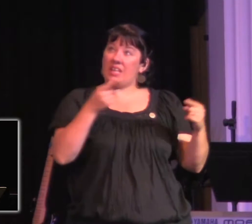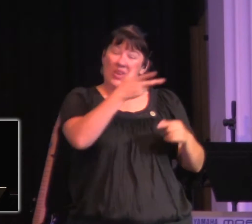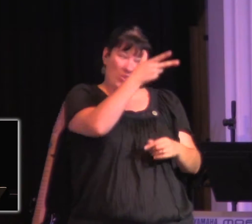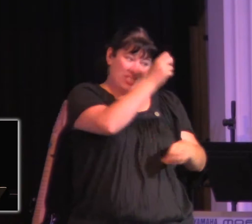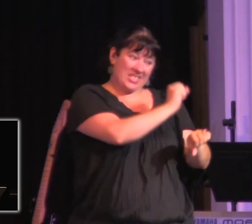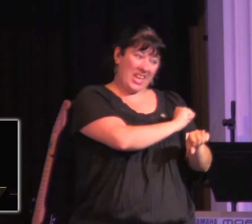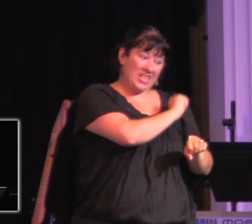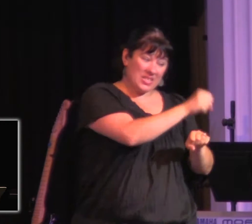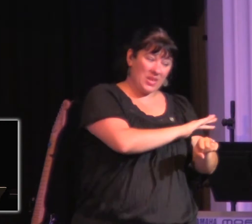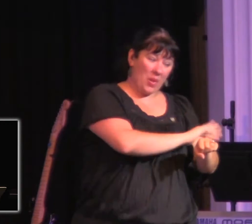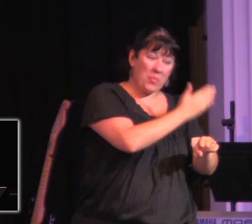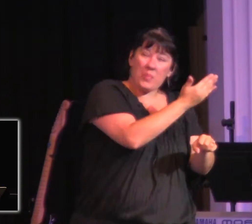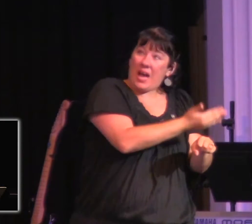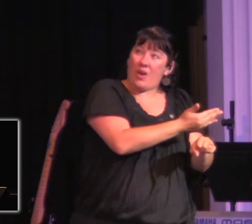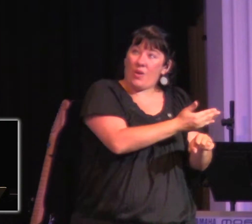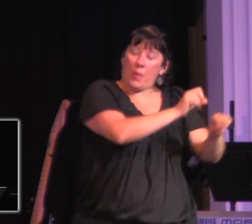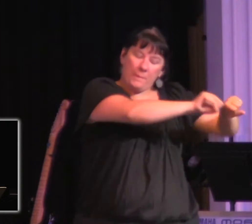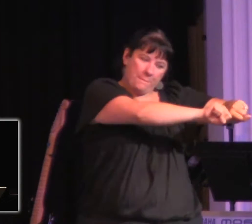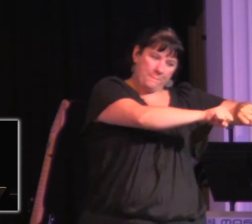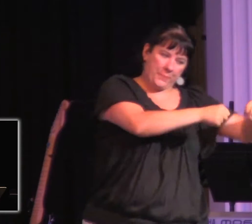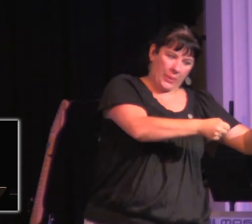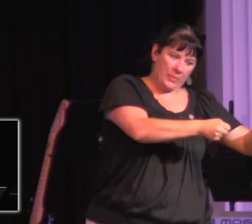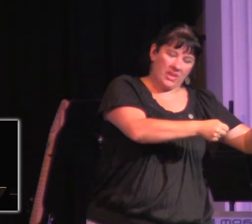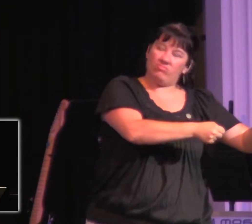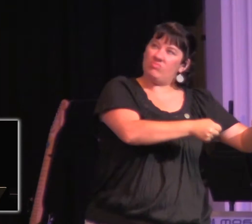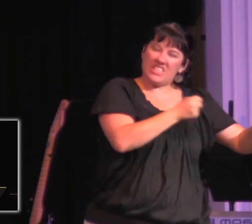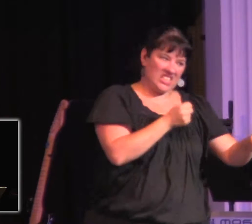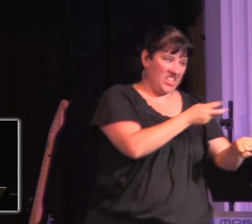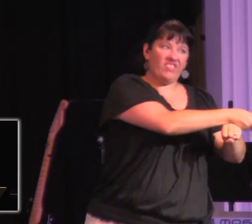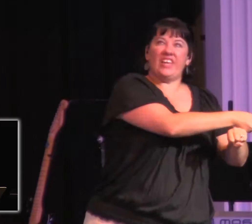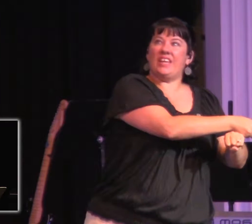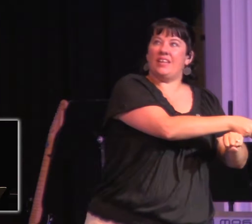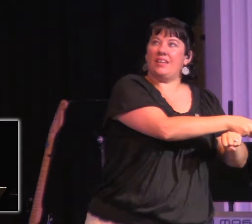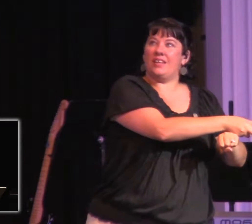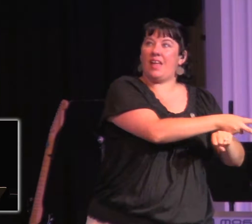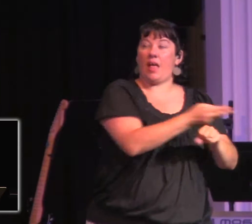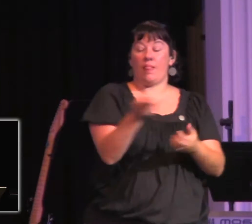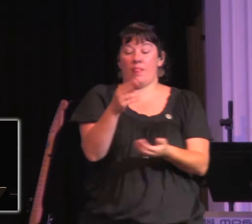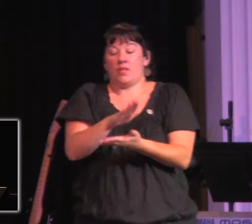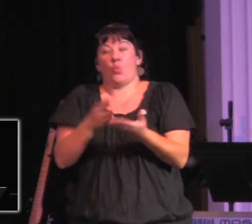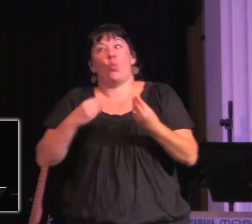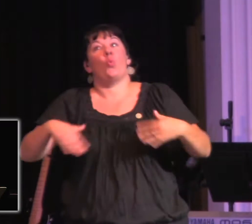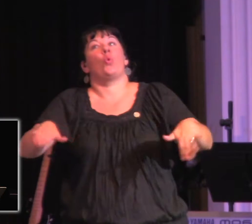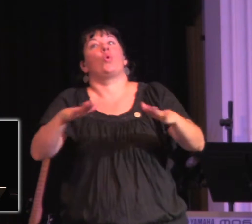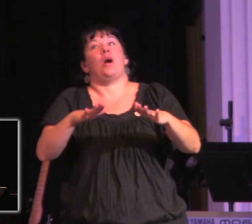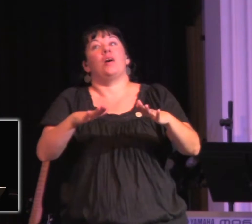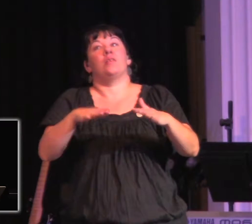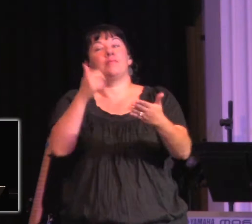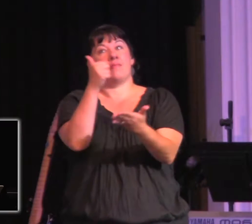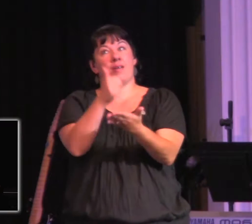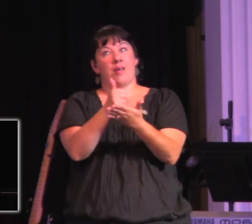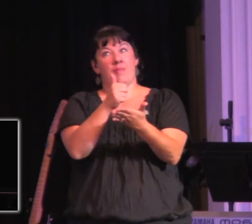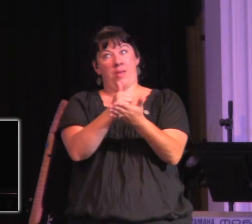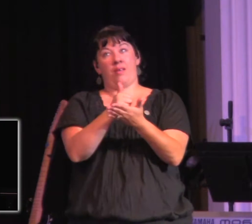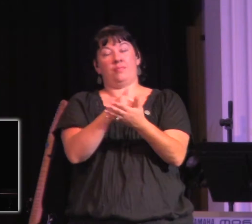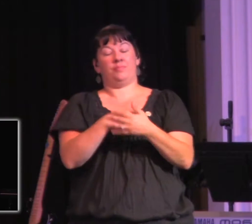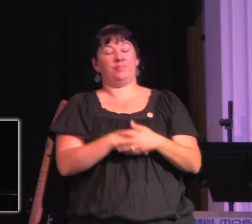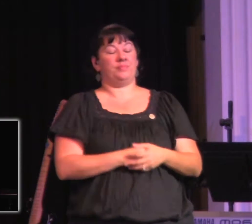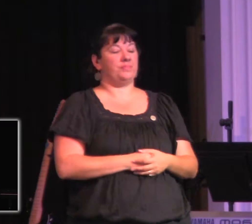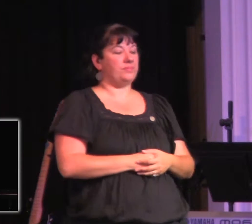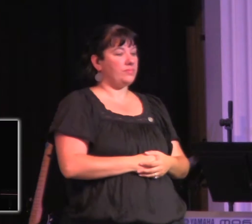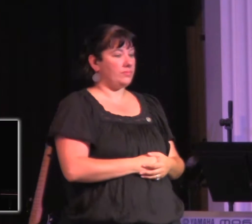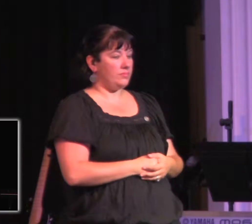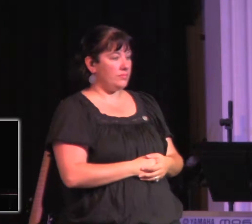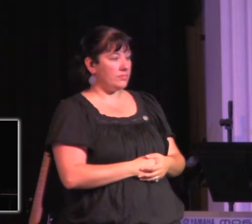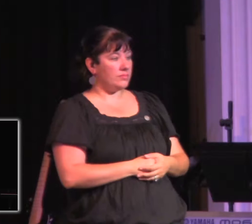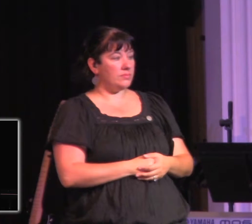ground this morning. In Jesus' name we pray, amen and amen. Now, the reality, life is full of up and downs. Is